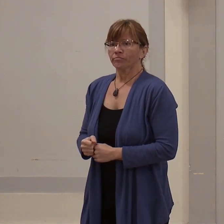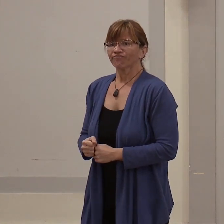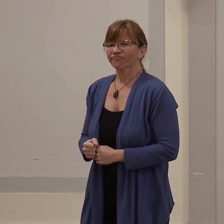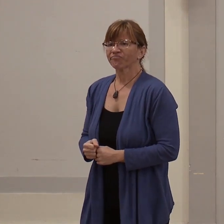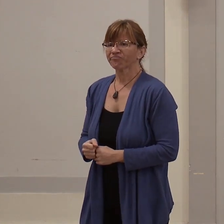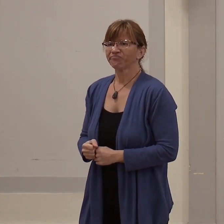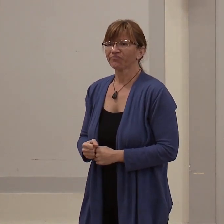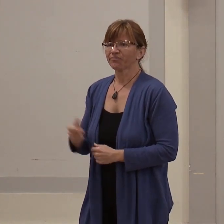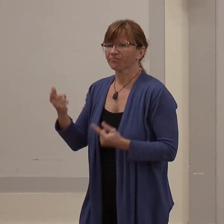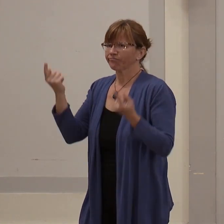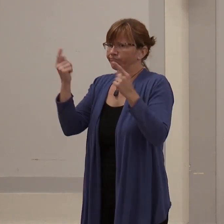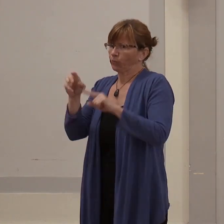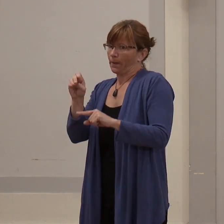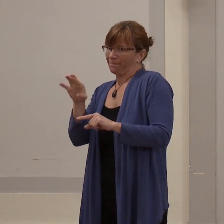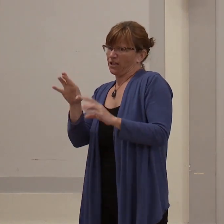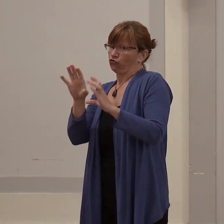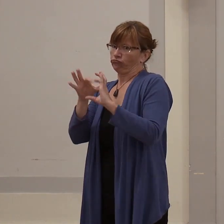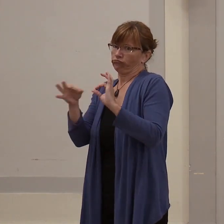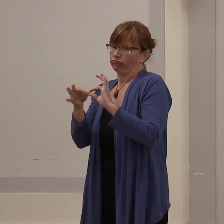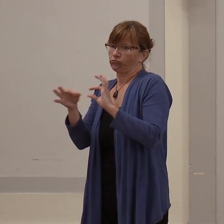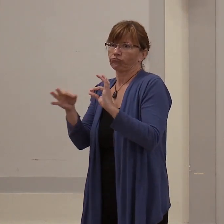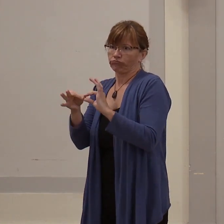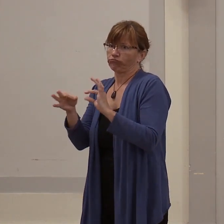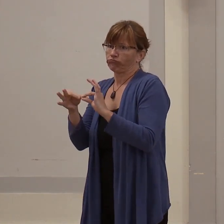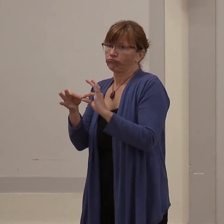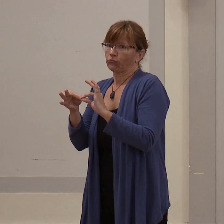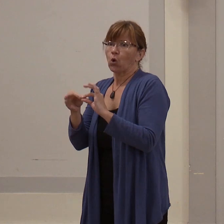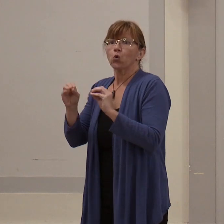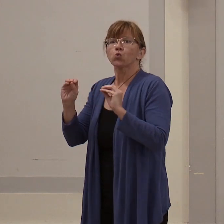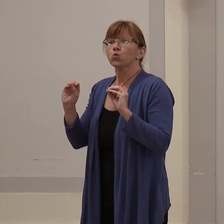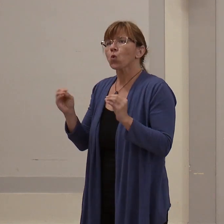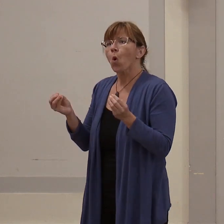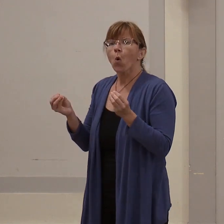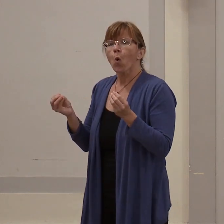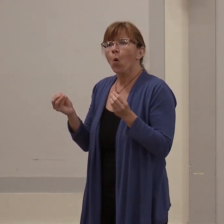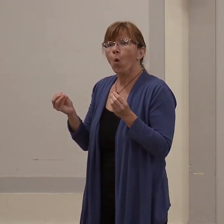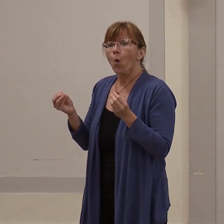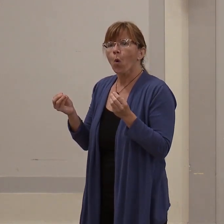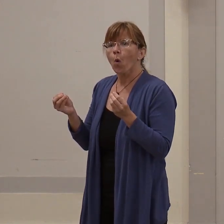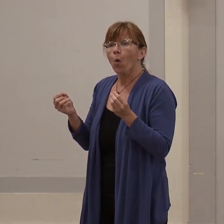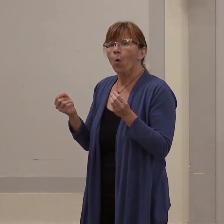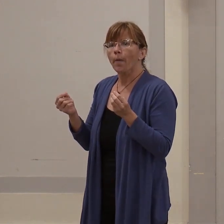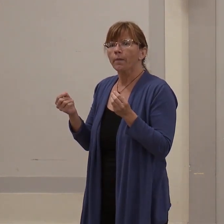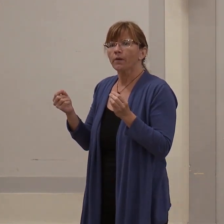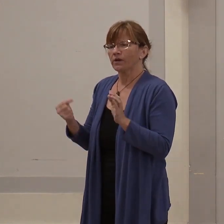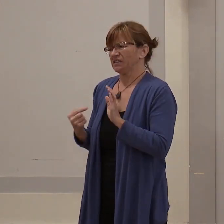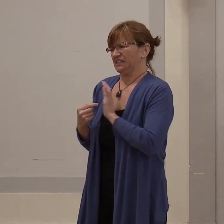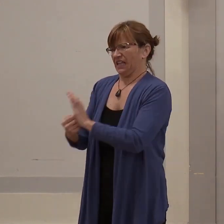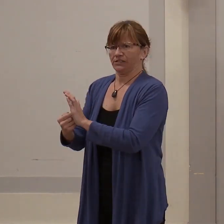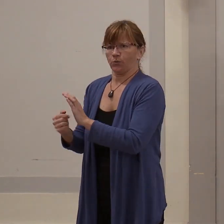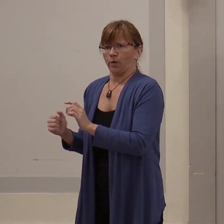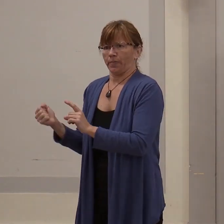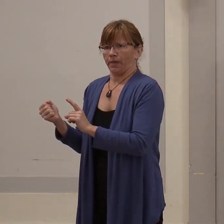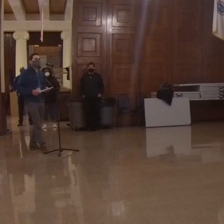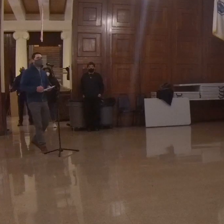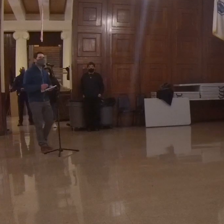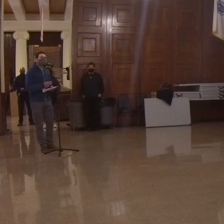on. We've had no indication that this will affect our supply from the state at all. Thank you.